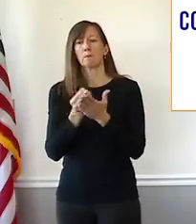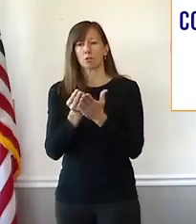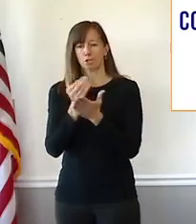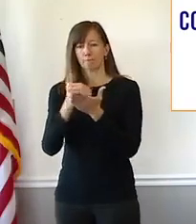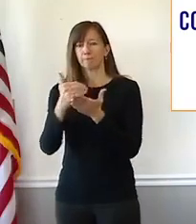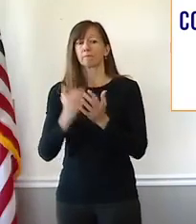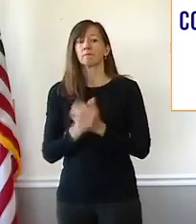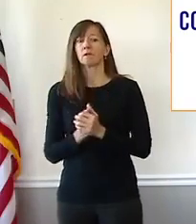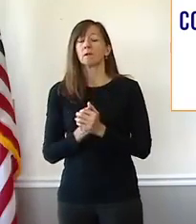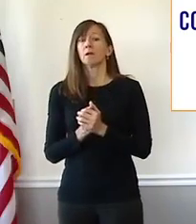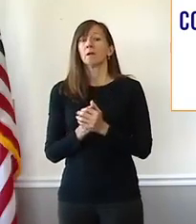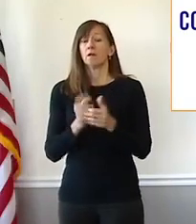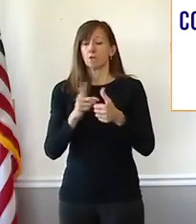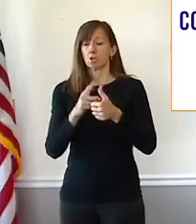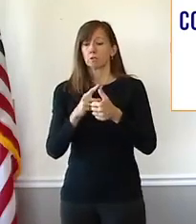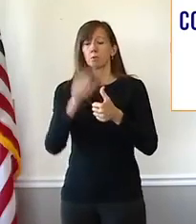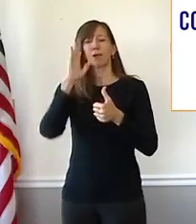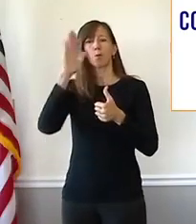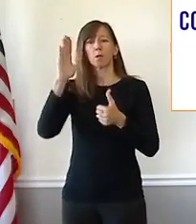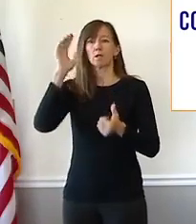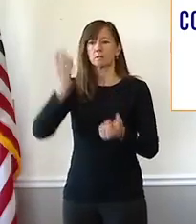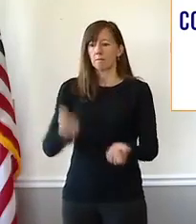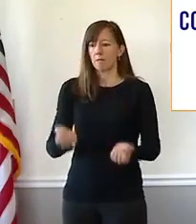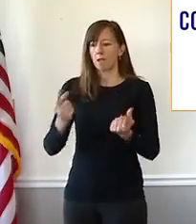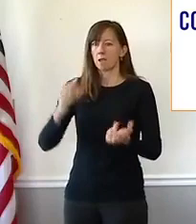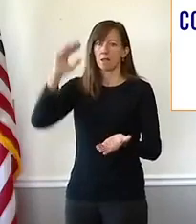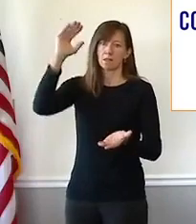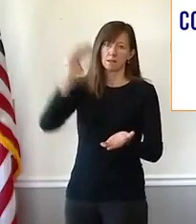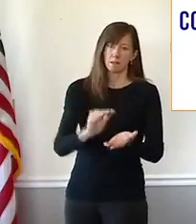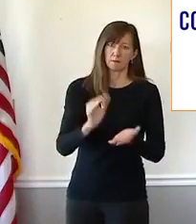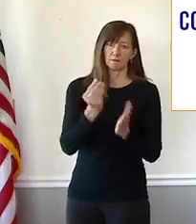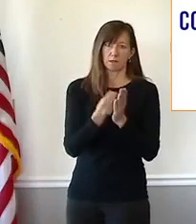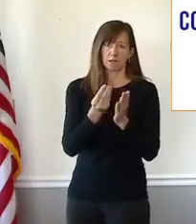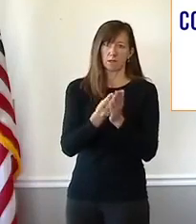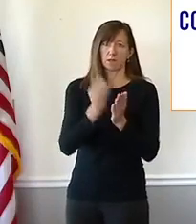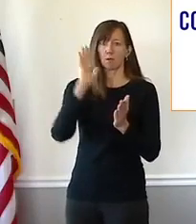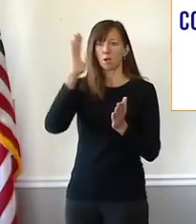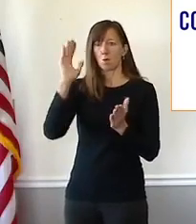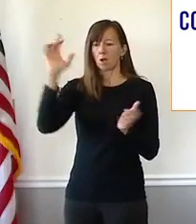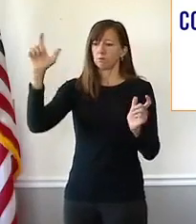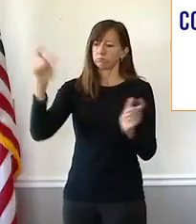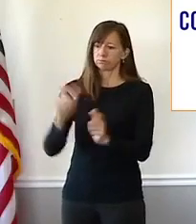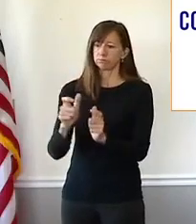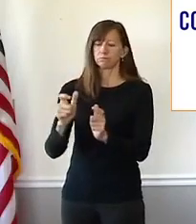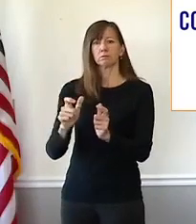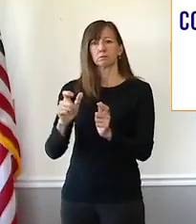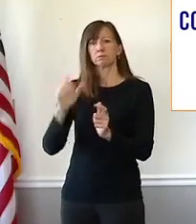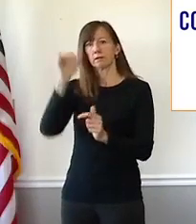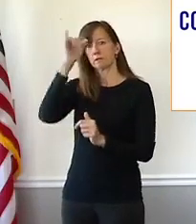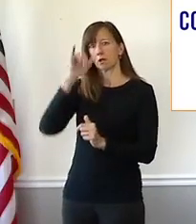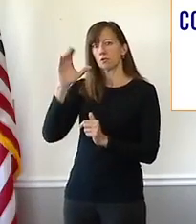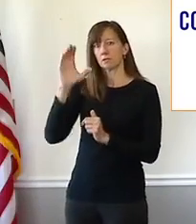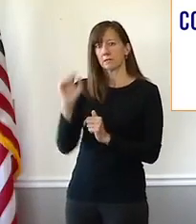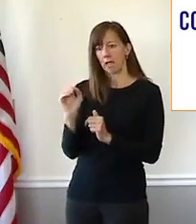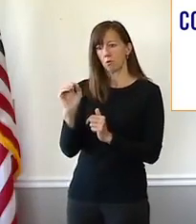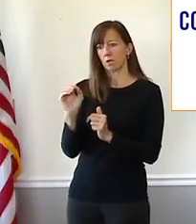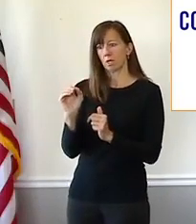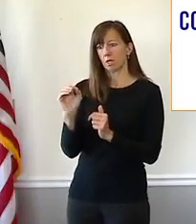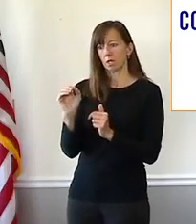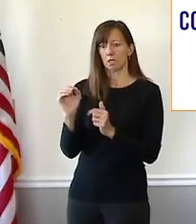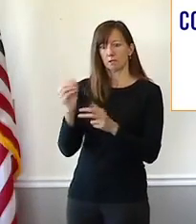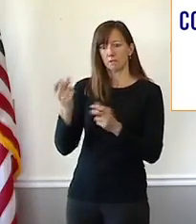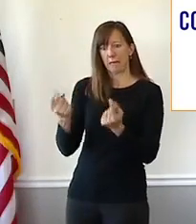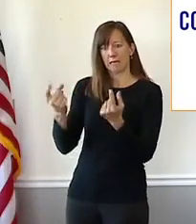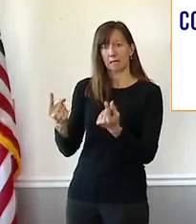money. We will shrink the size, scale, and scope of county spending to address the fiscal concern. We